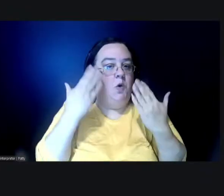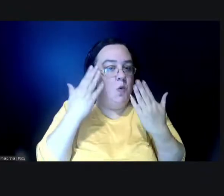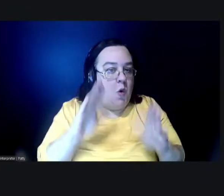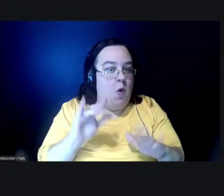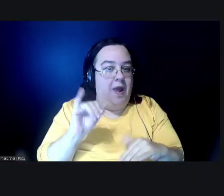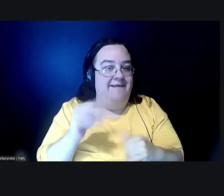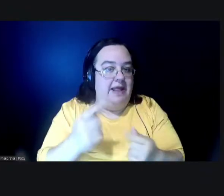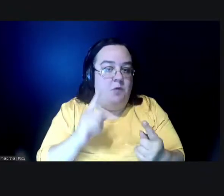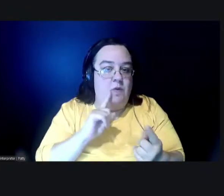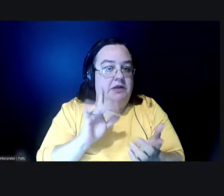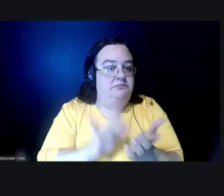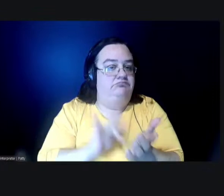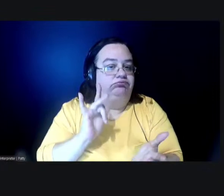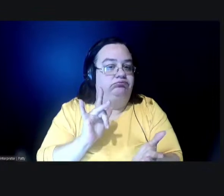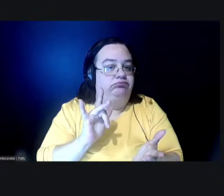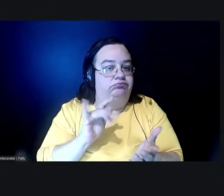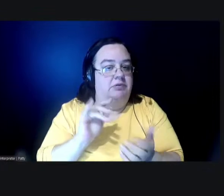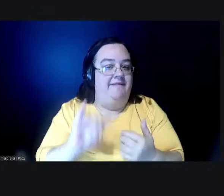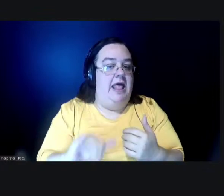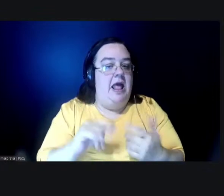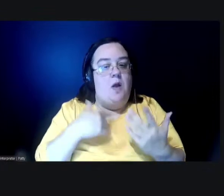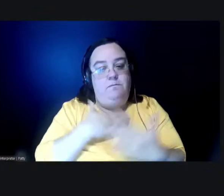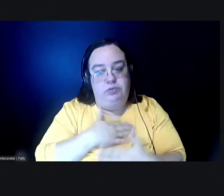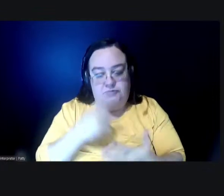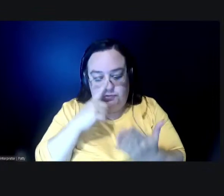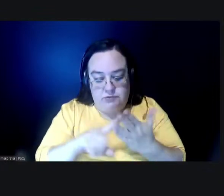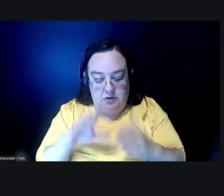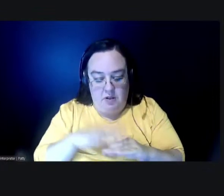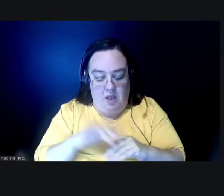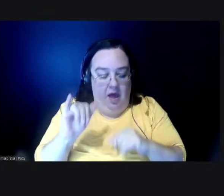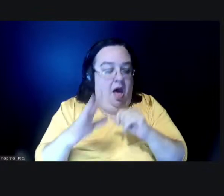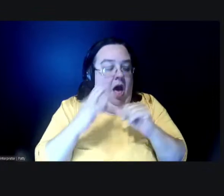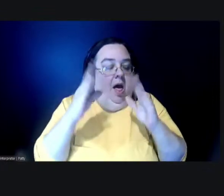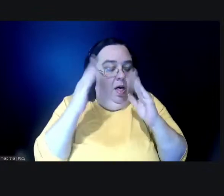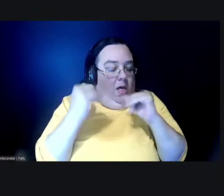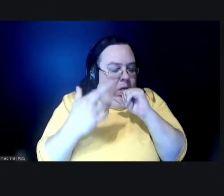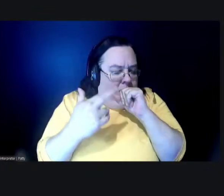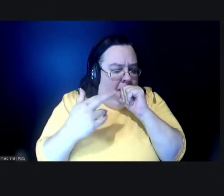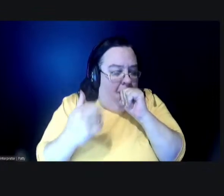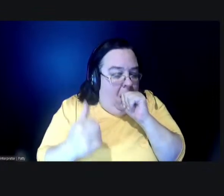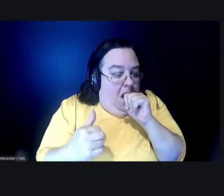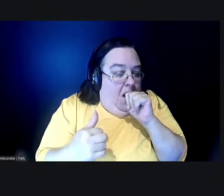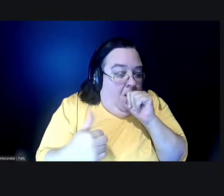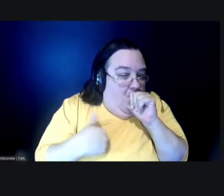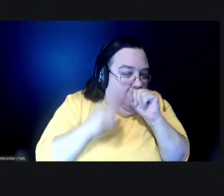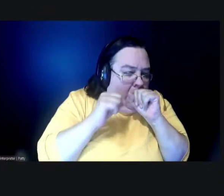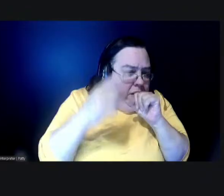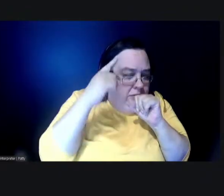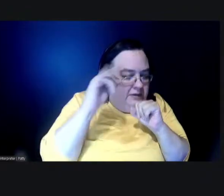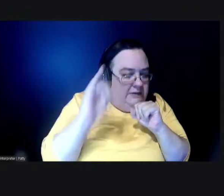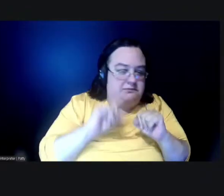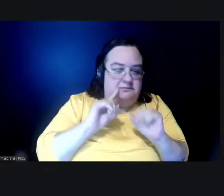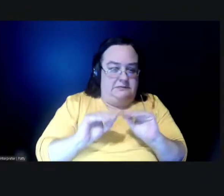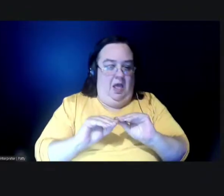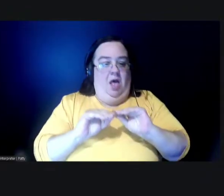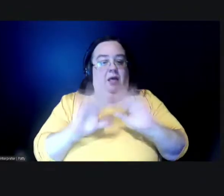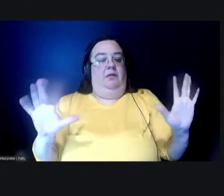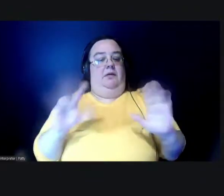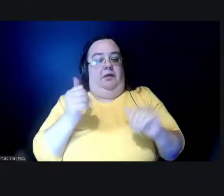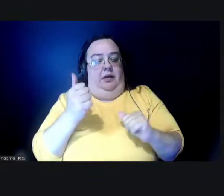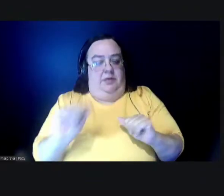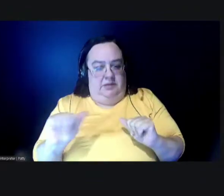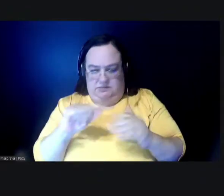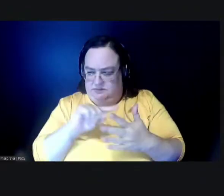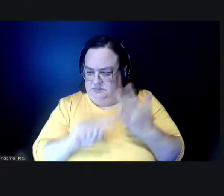taken advantage of that. So I appreciate looking into that, and hopefully, because I don't think it's explicit anywhere in our charter